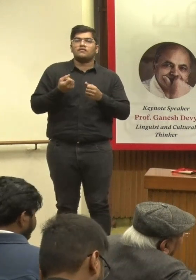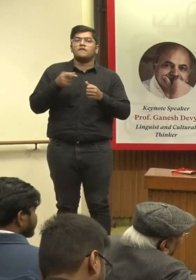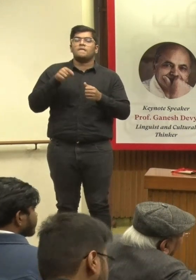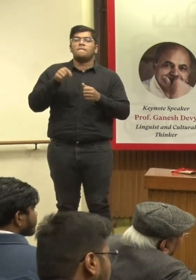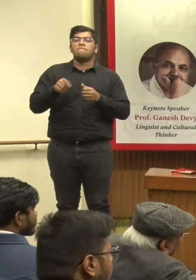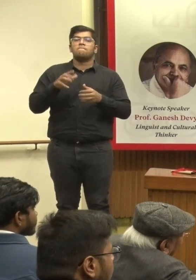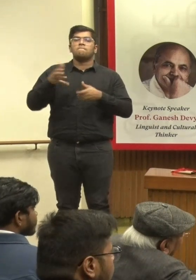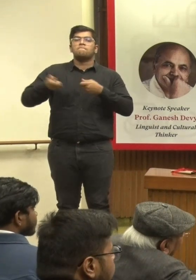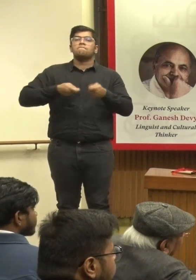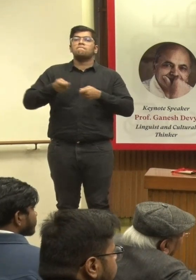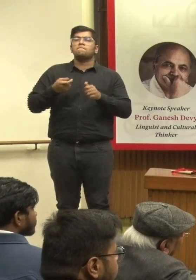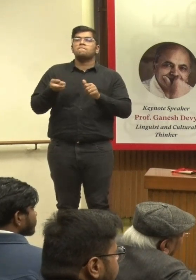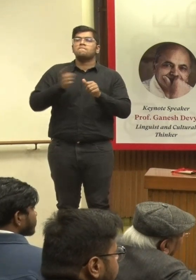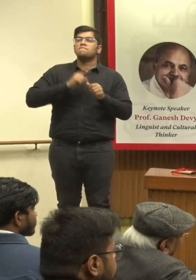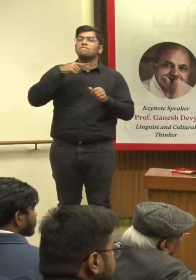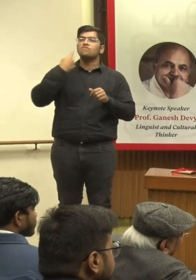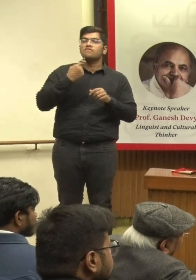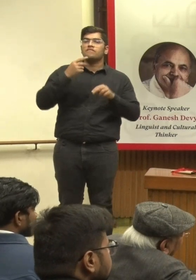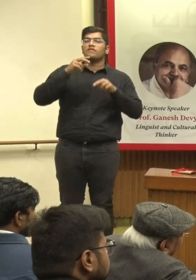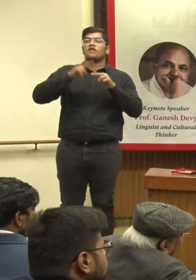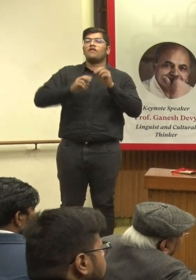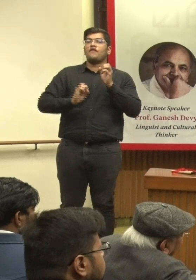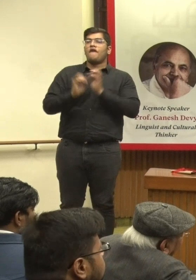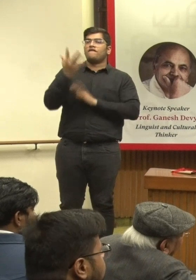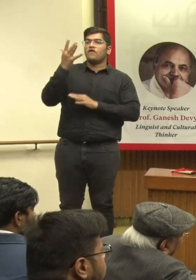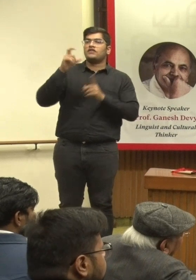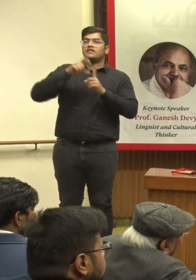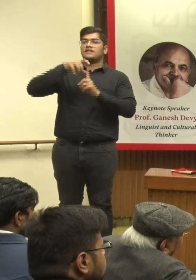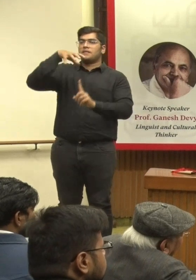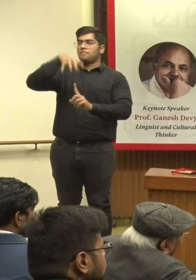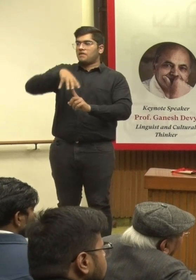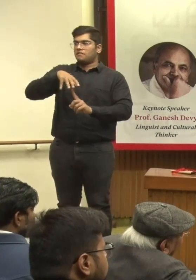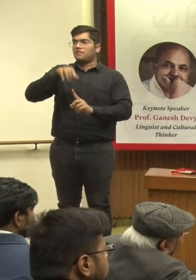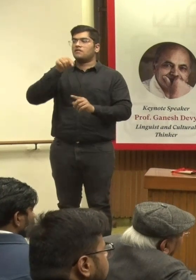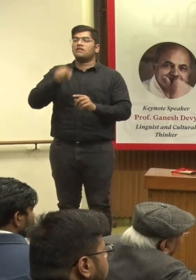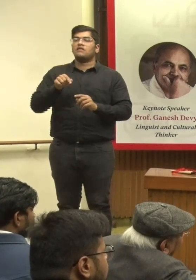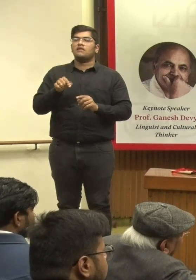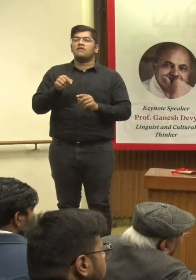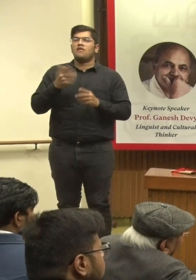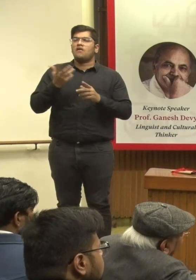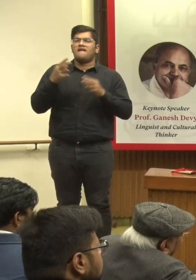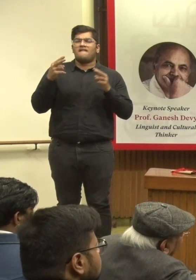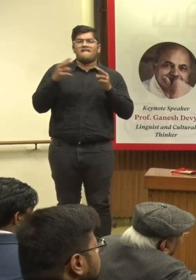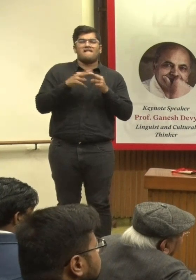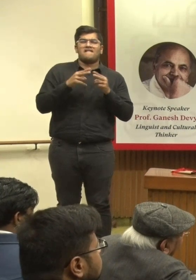control by this new forest department was a very peculiar